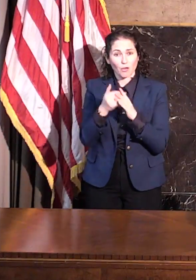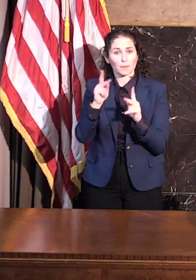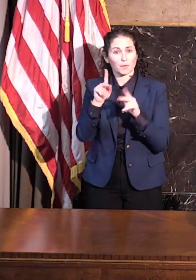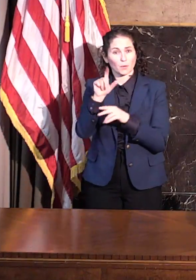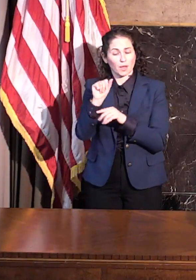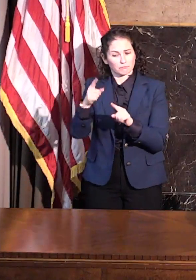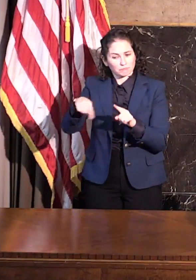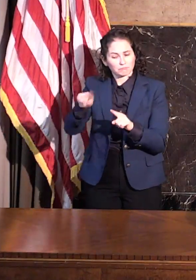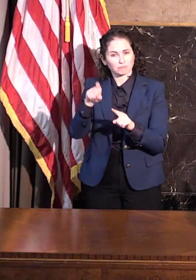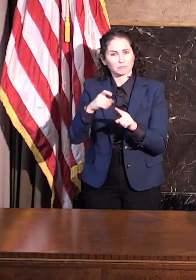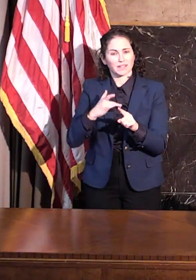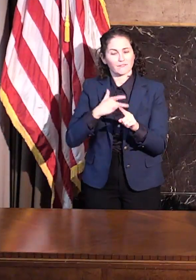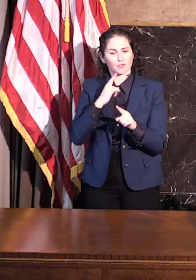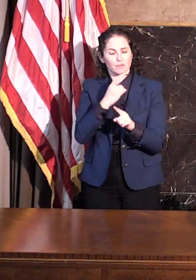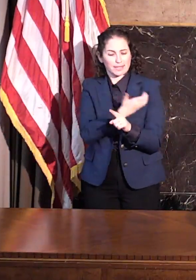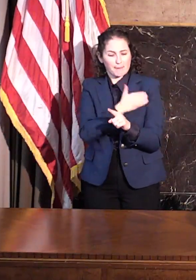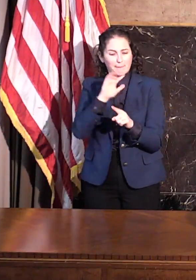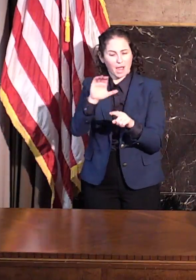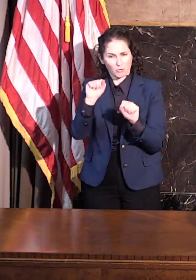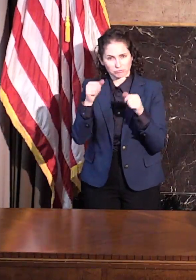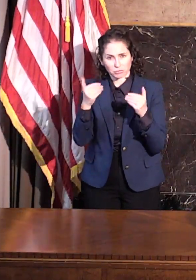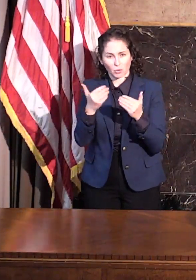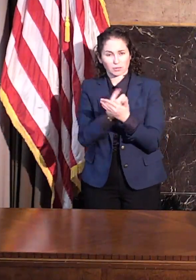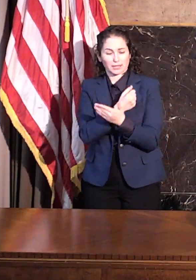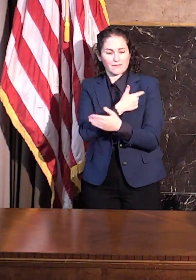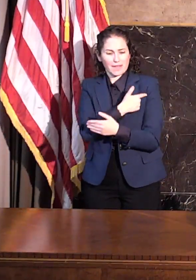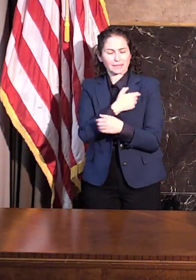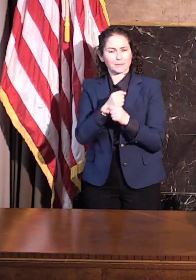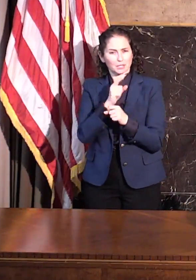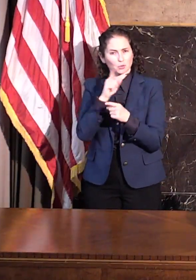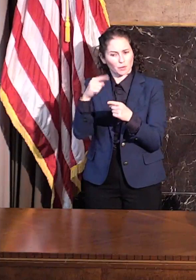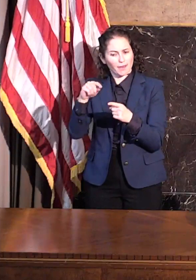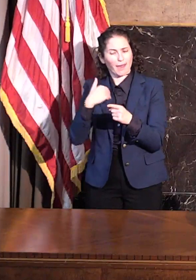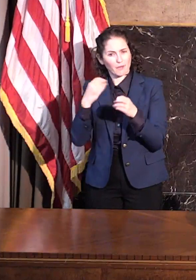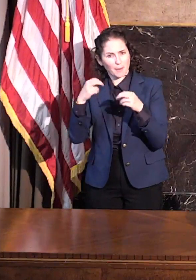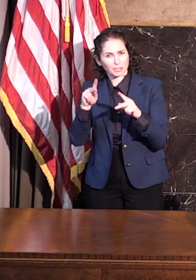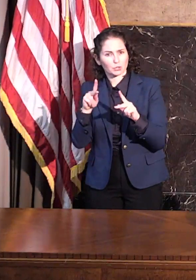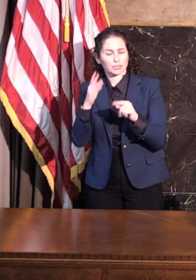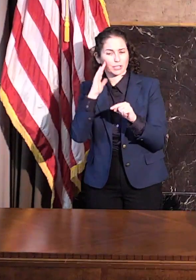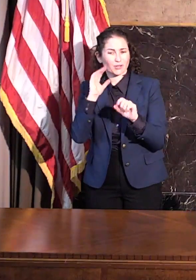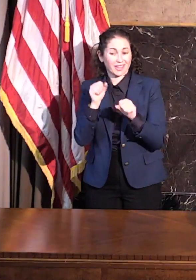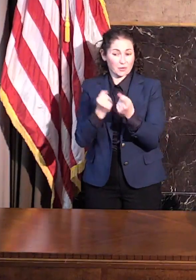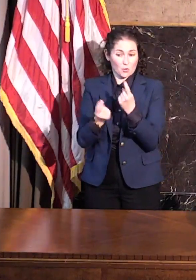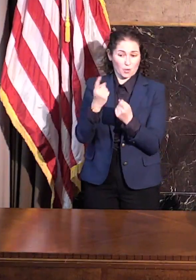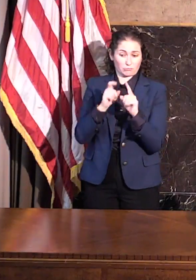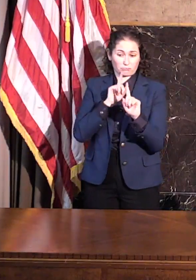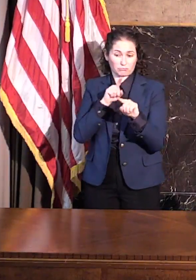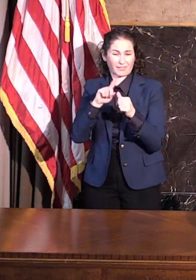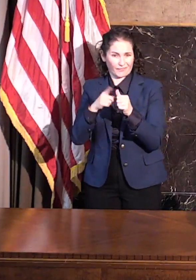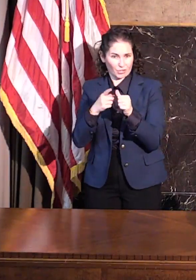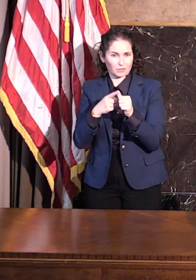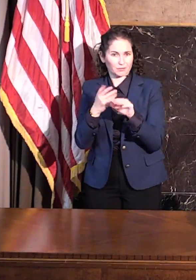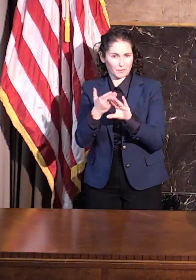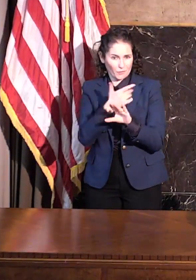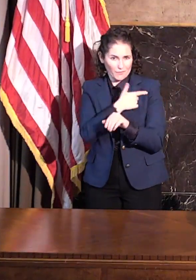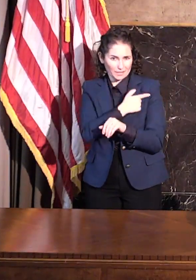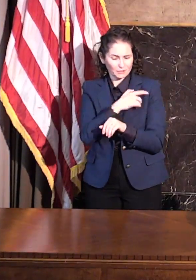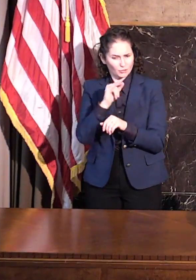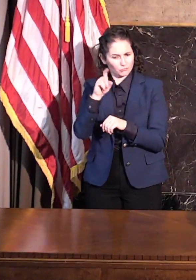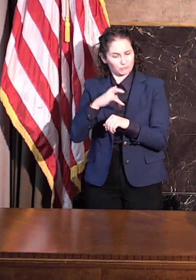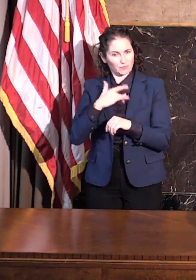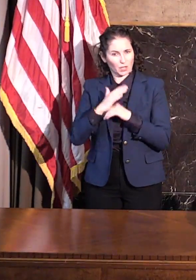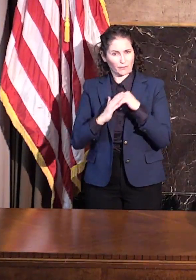is so easy with the one shot and you're done. Looking ahead to that, we have our work cut out for